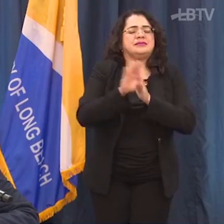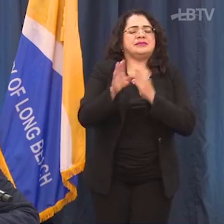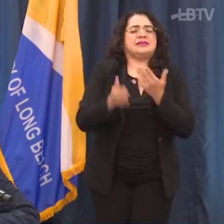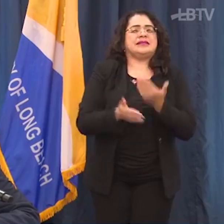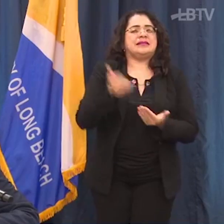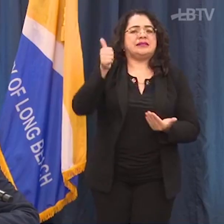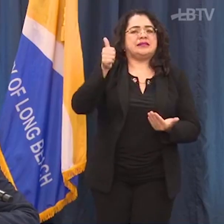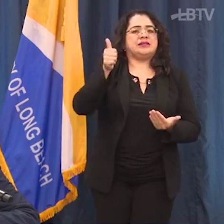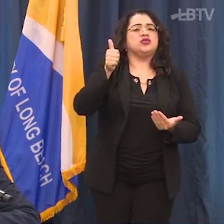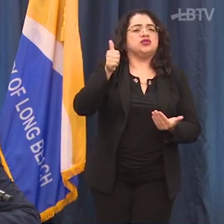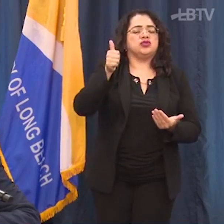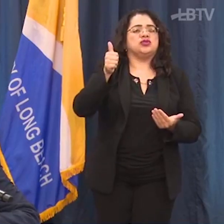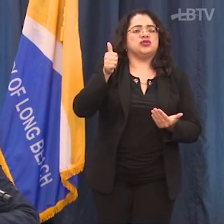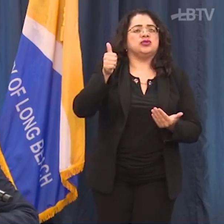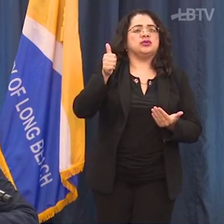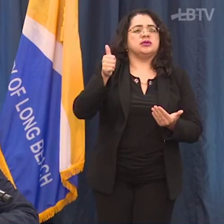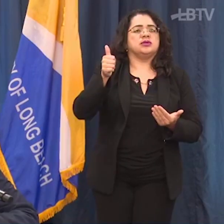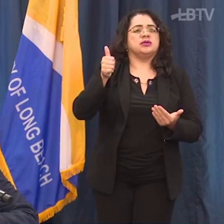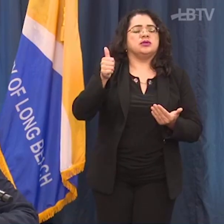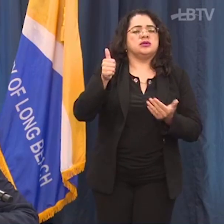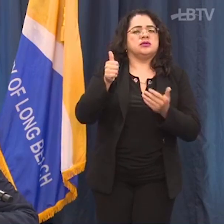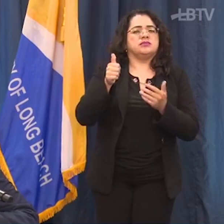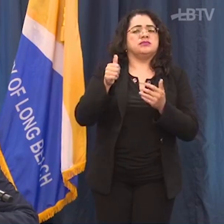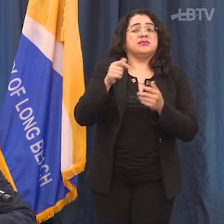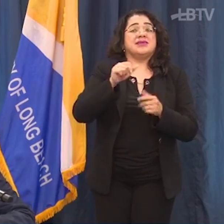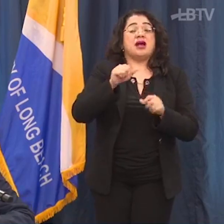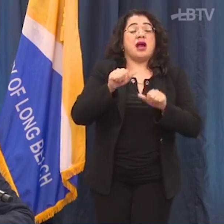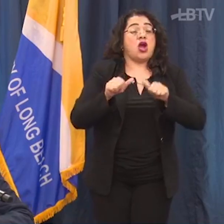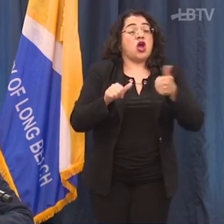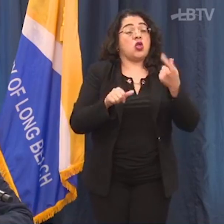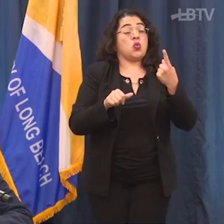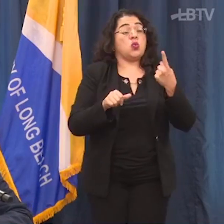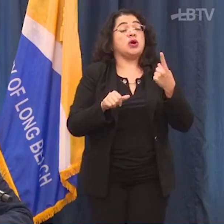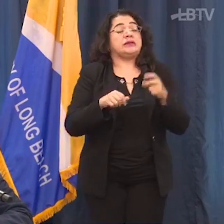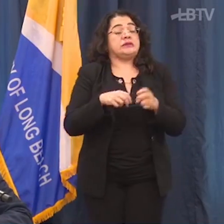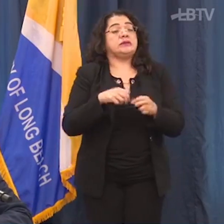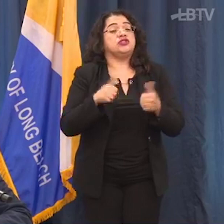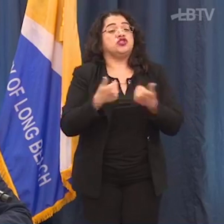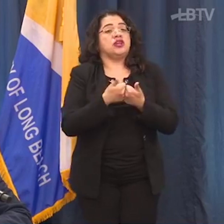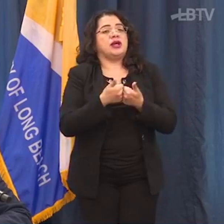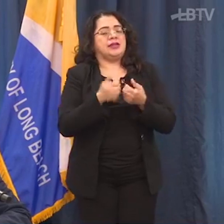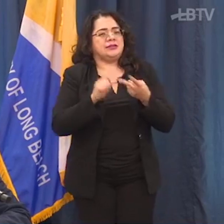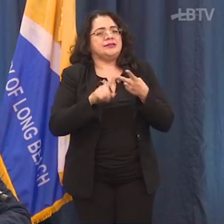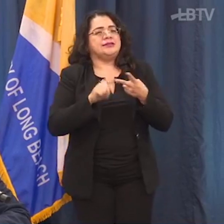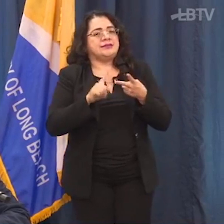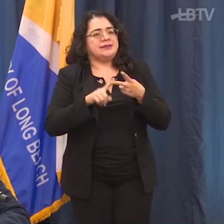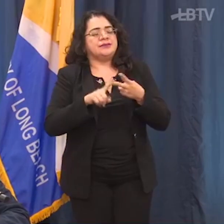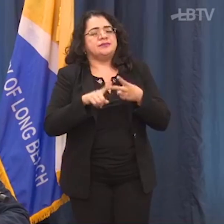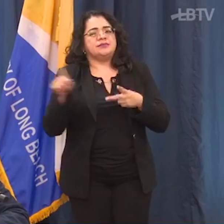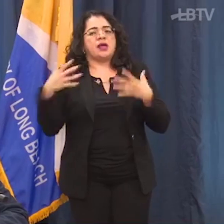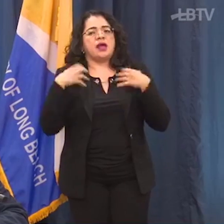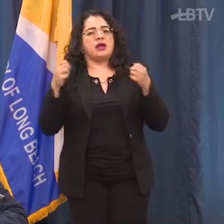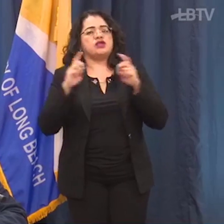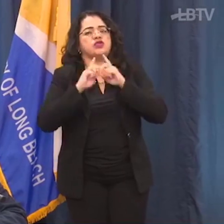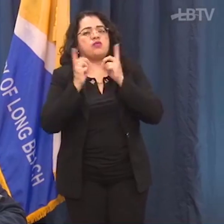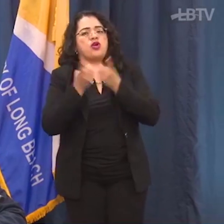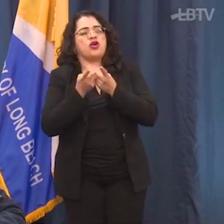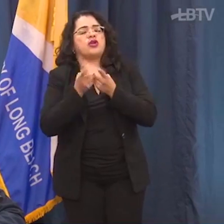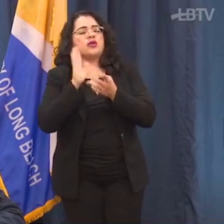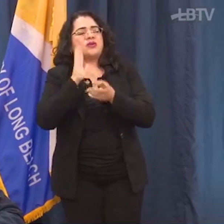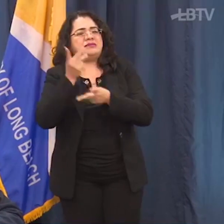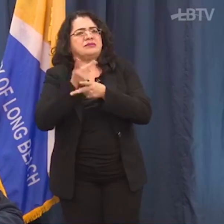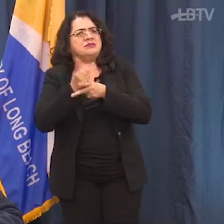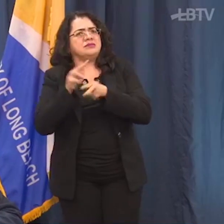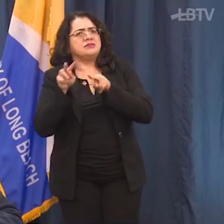easier than the other one. And the other one I think is the one that I think the health department's really looking at, and that's going to